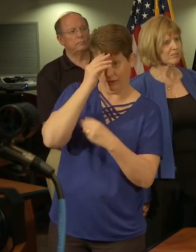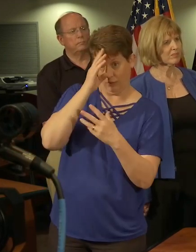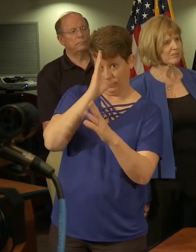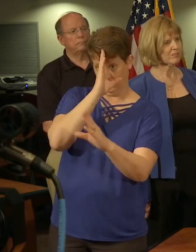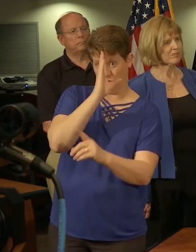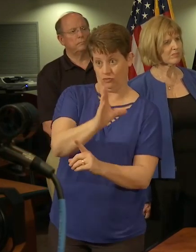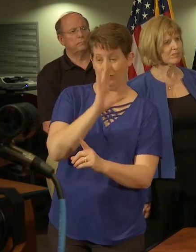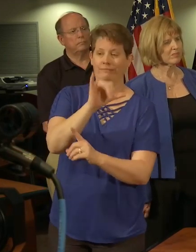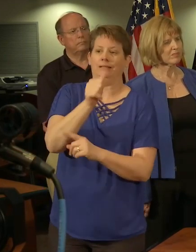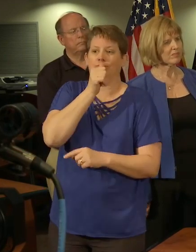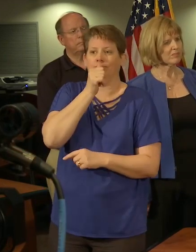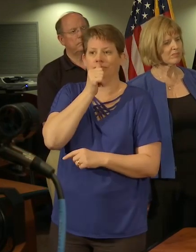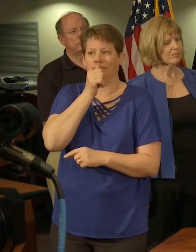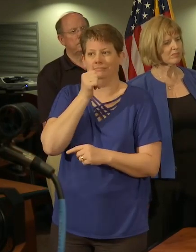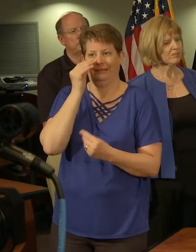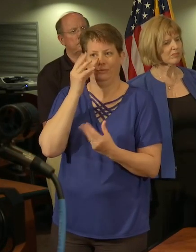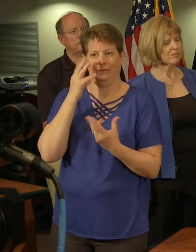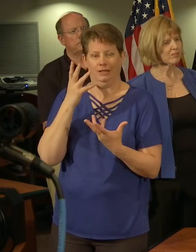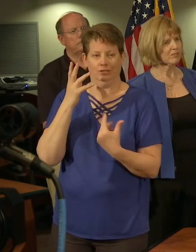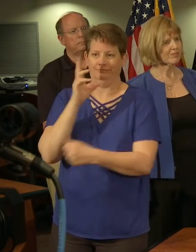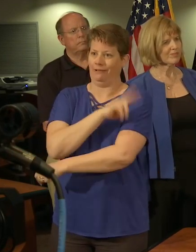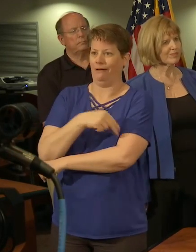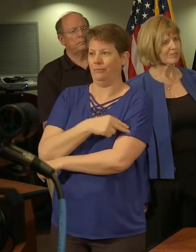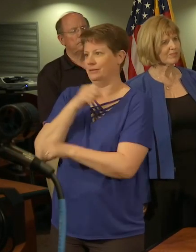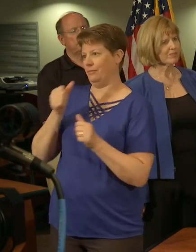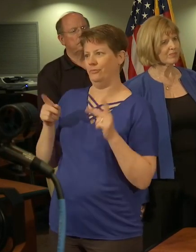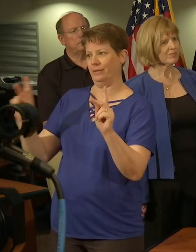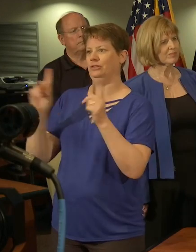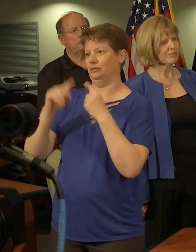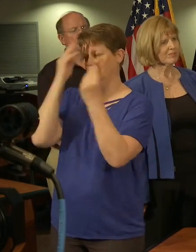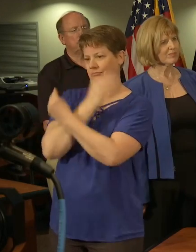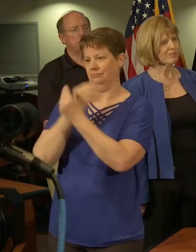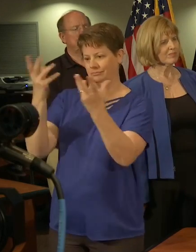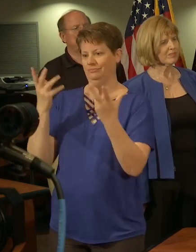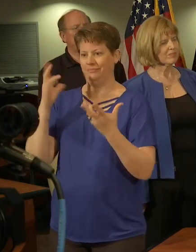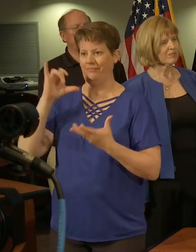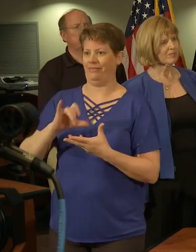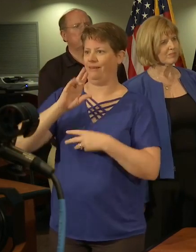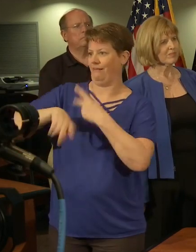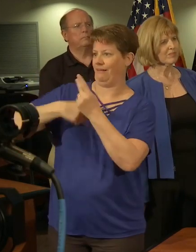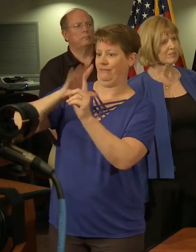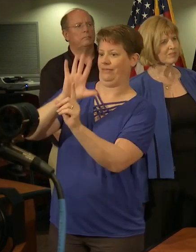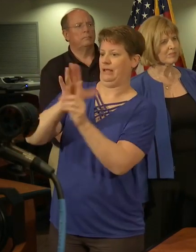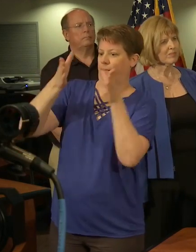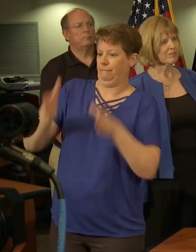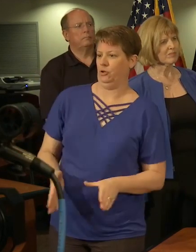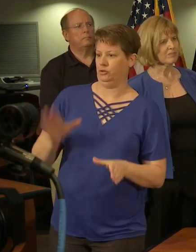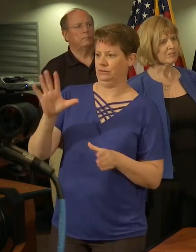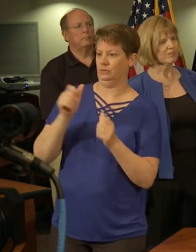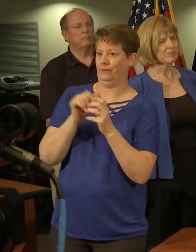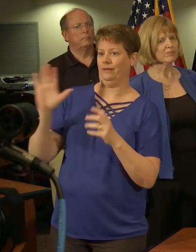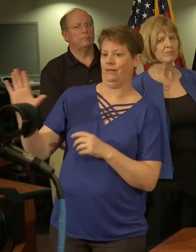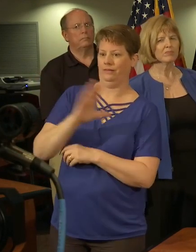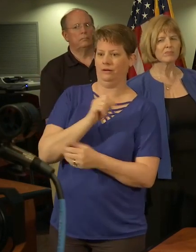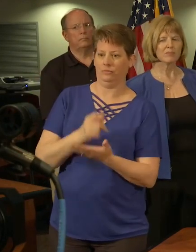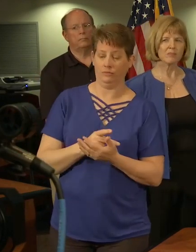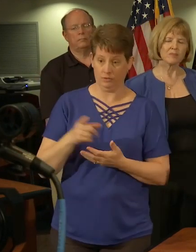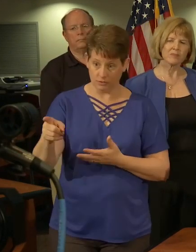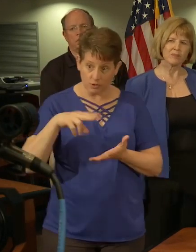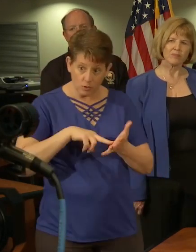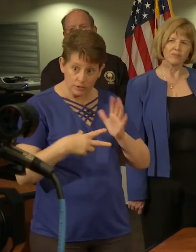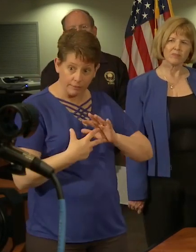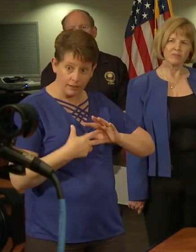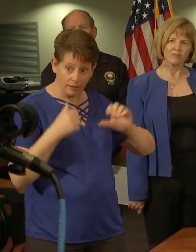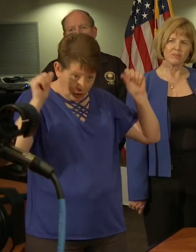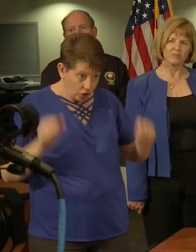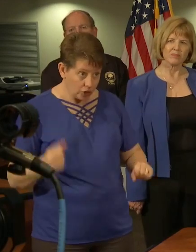that would be protected information. Hospitals are not allowed to release the information about an individual's condition without their approval. Wait, so does that mean that